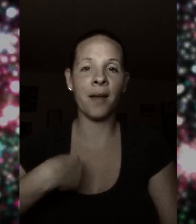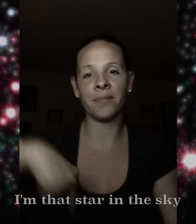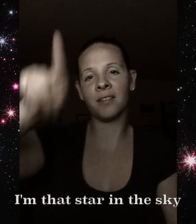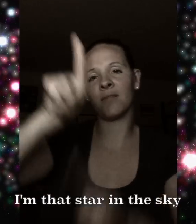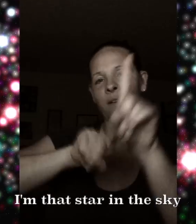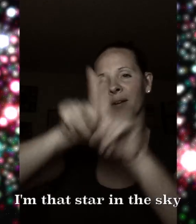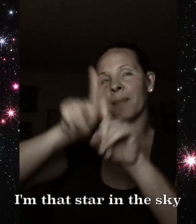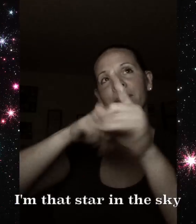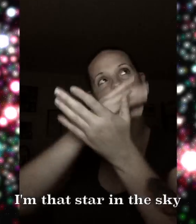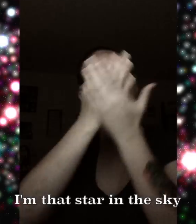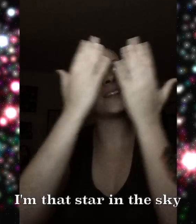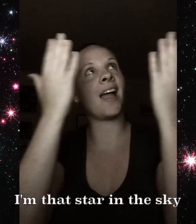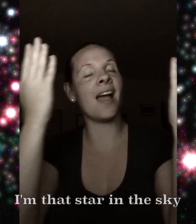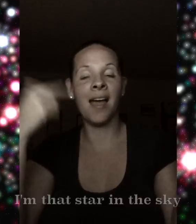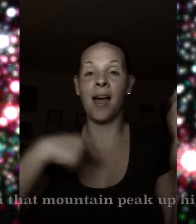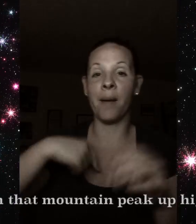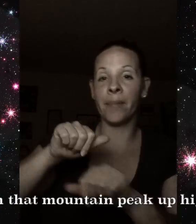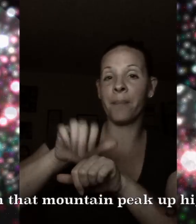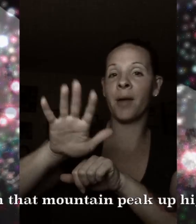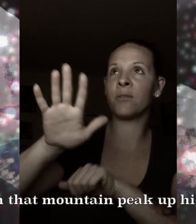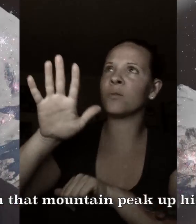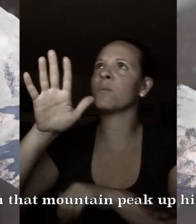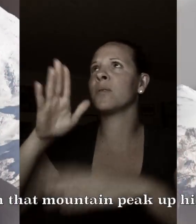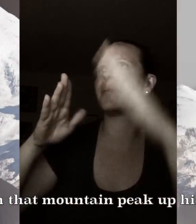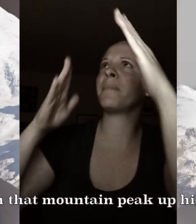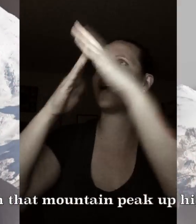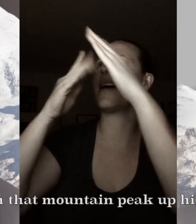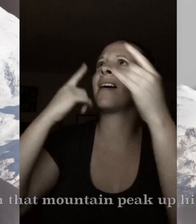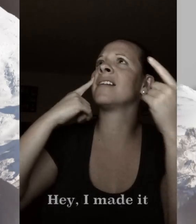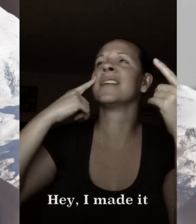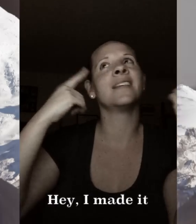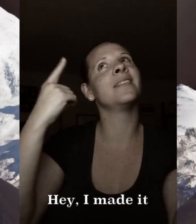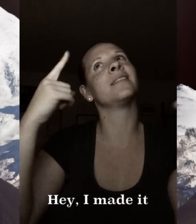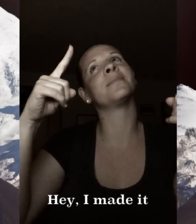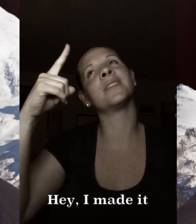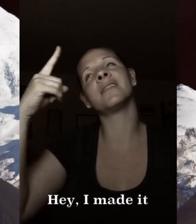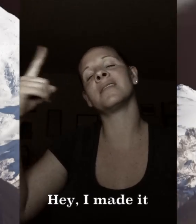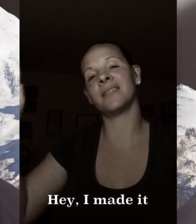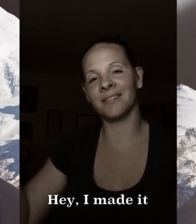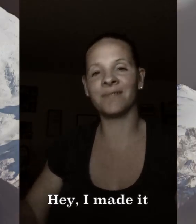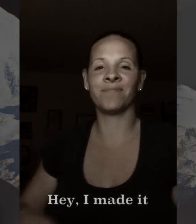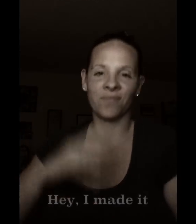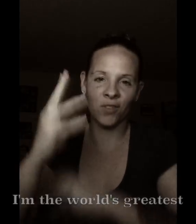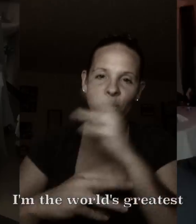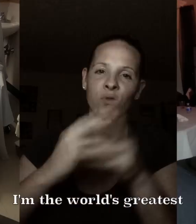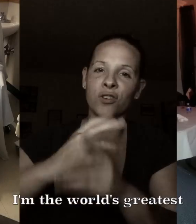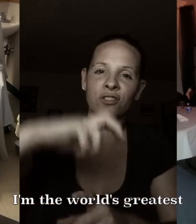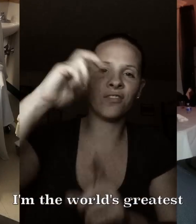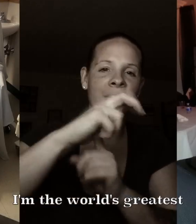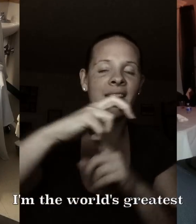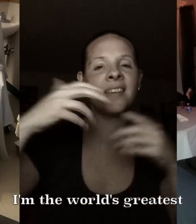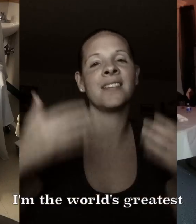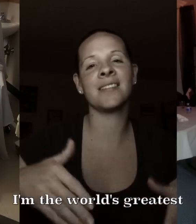I'm that star up in the sky, I'm that mountain peak up high. Hey, I made it, I'm the